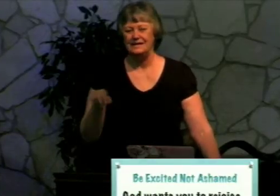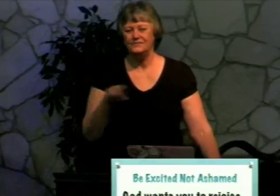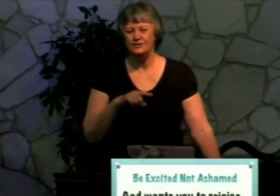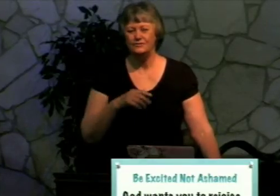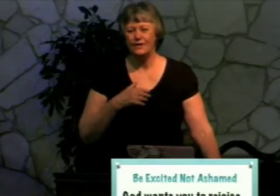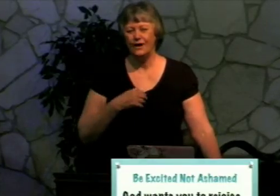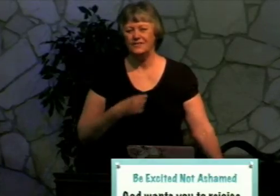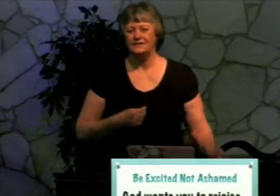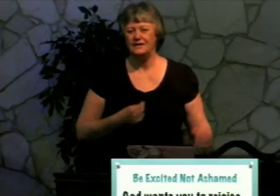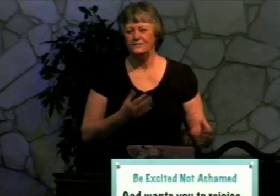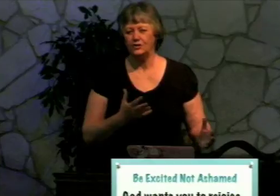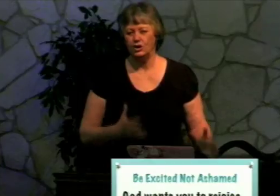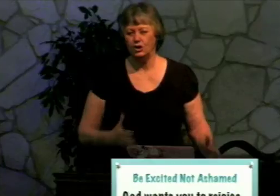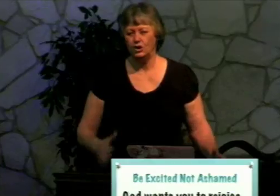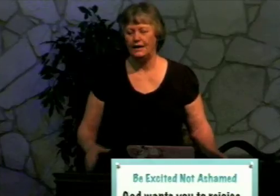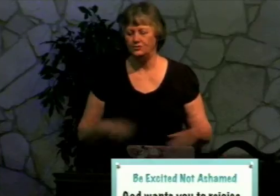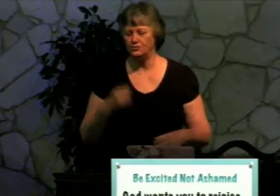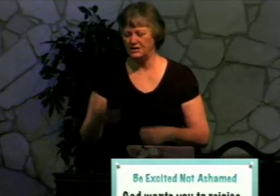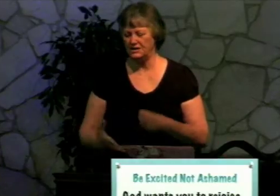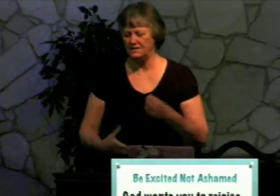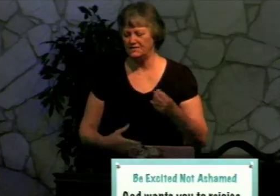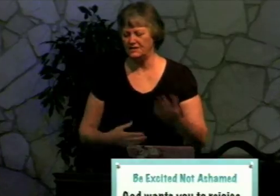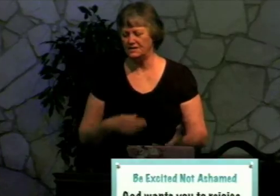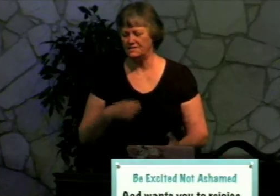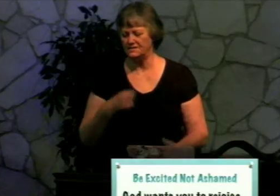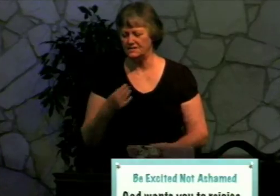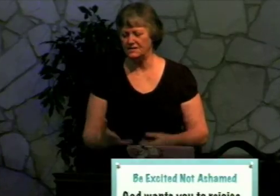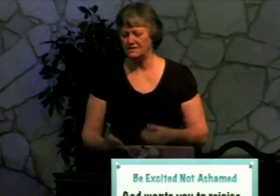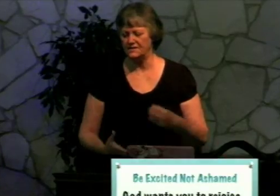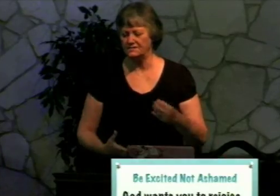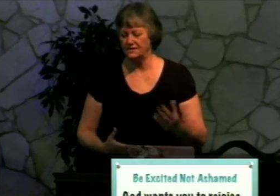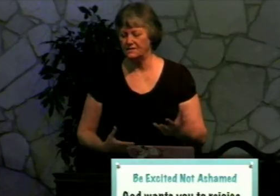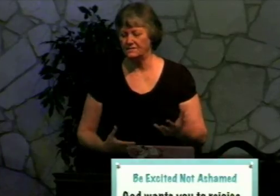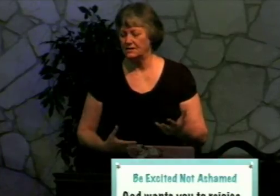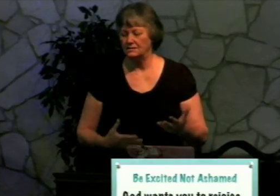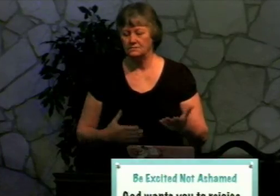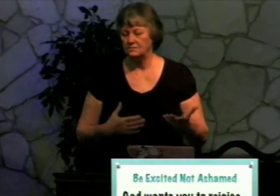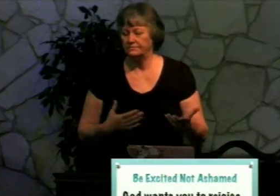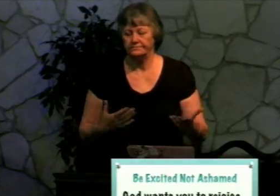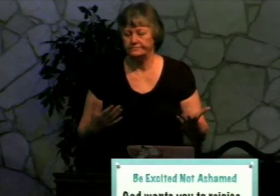If you are the giver and you give and give and give and give,